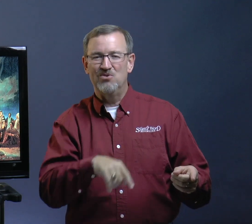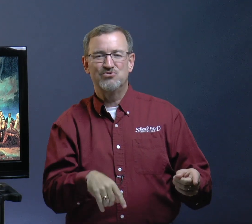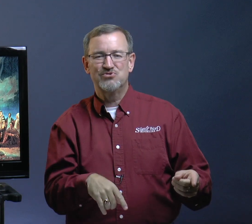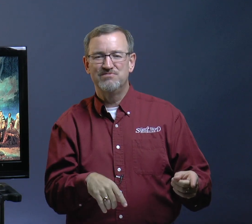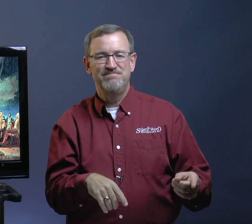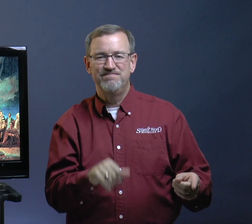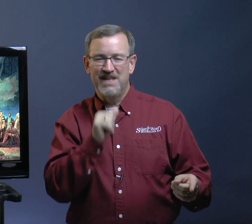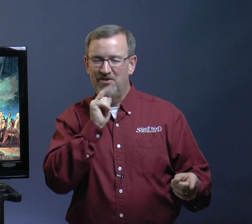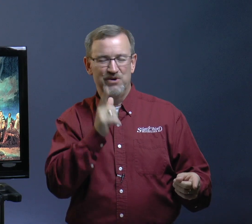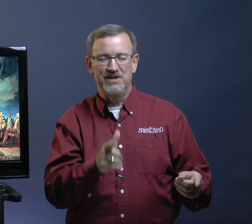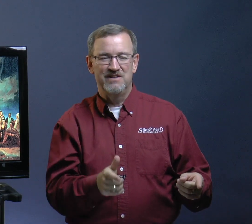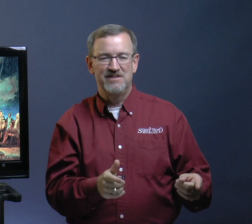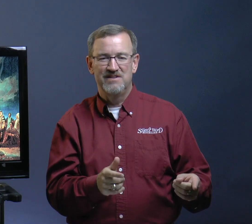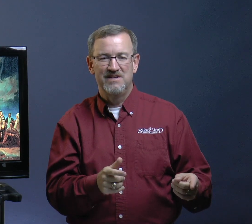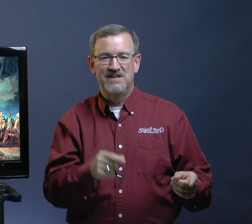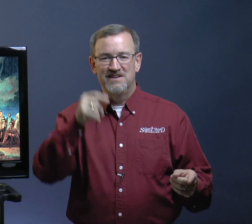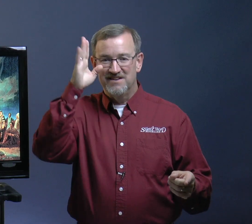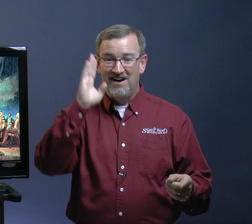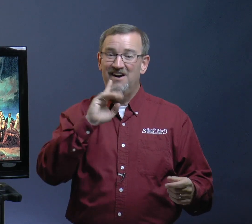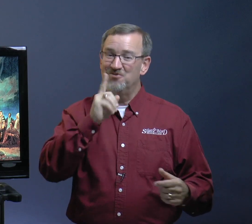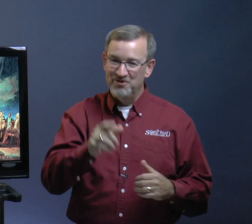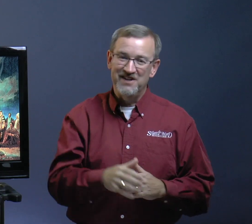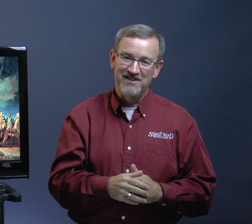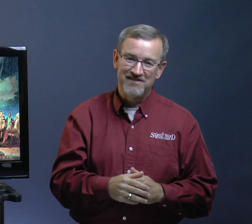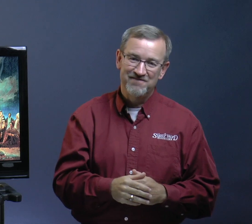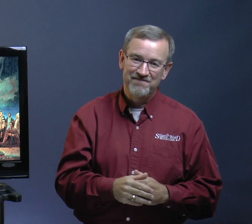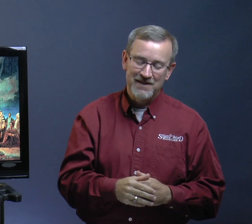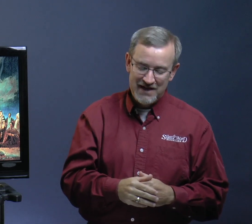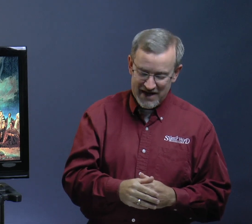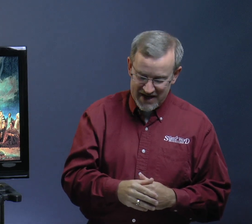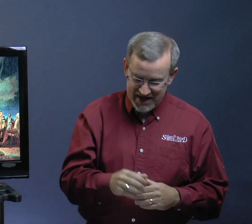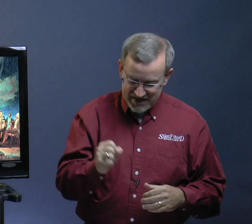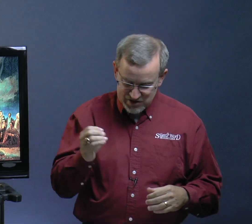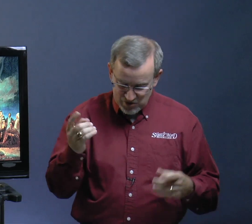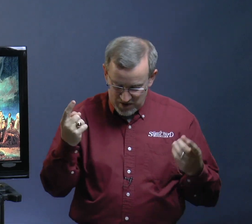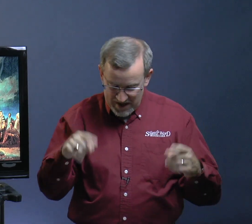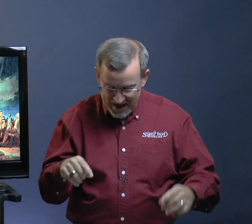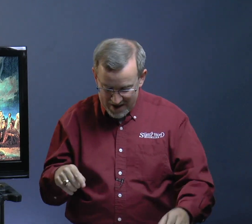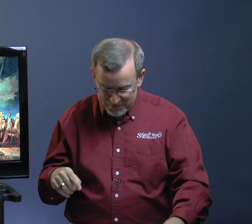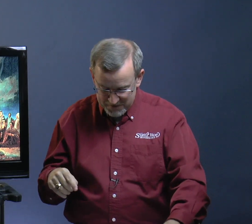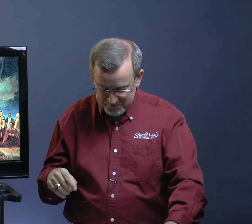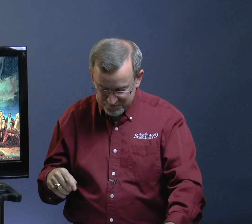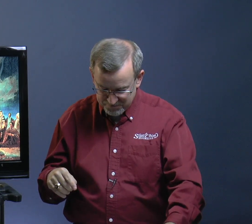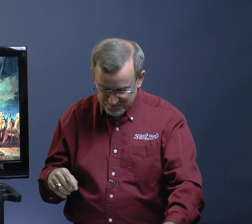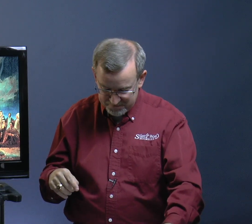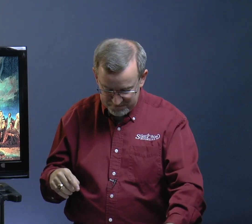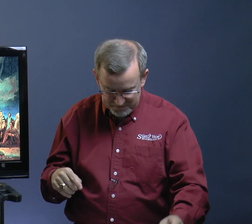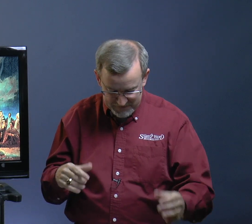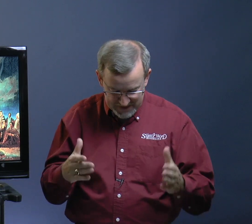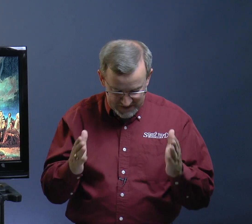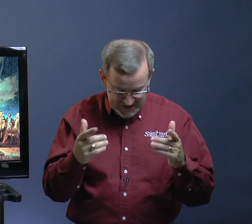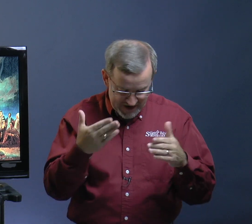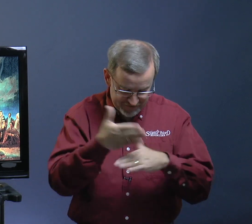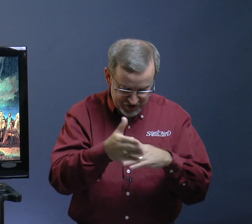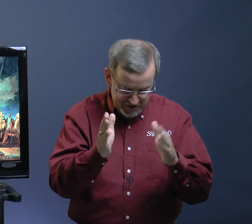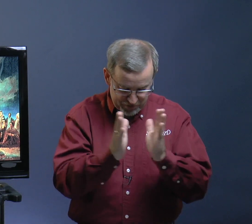false, not real. God, real. And so what happened after he